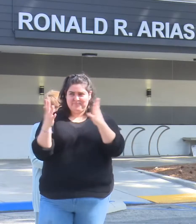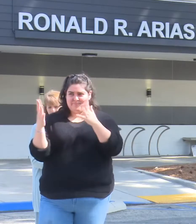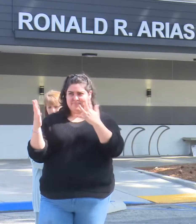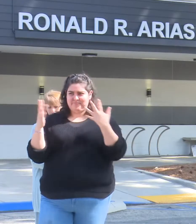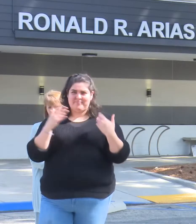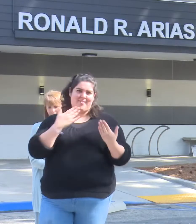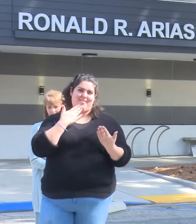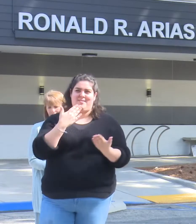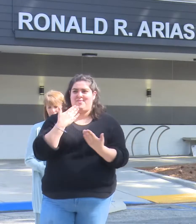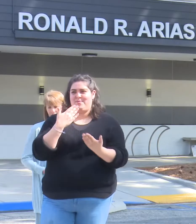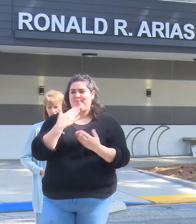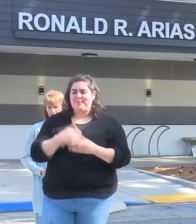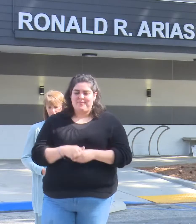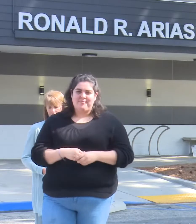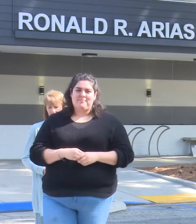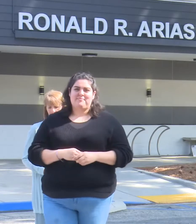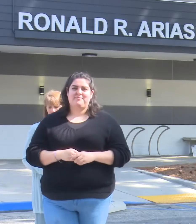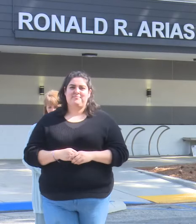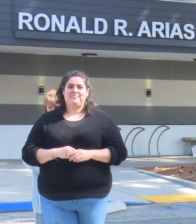Thank you.